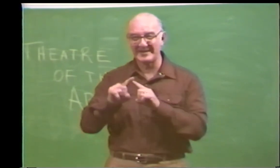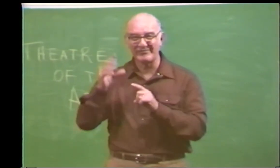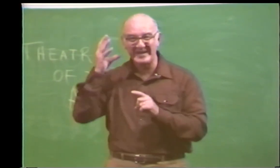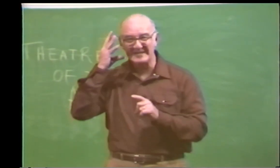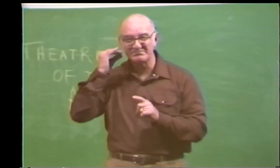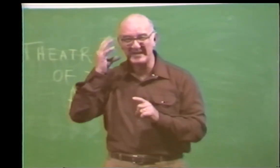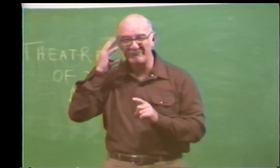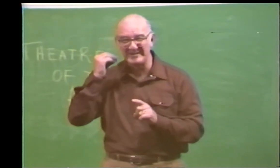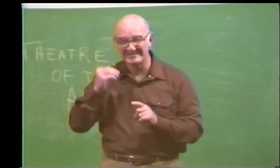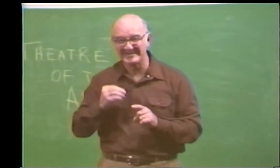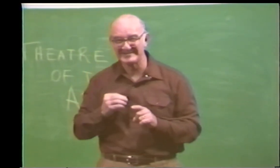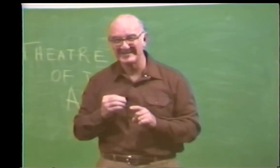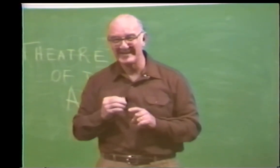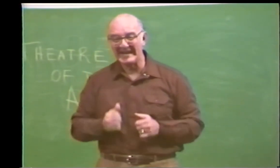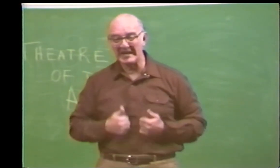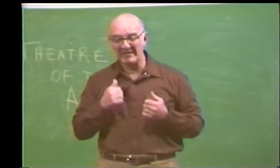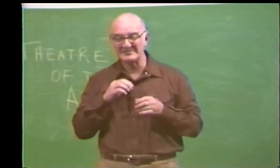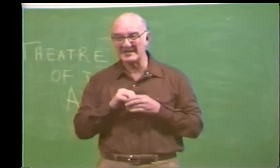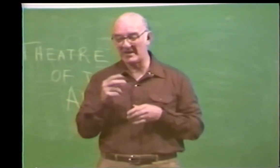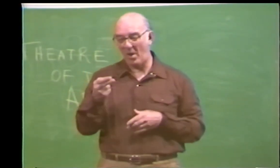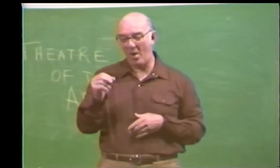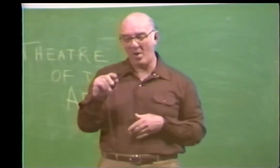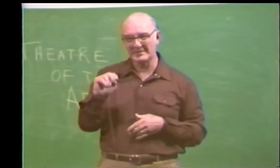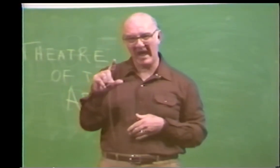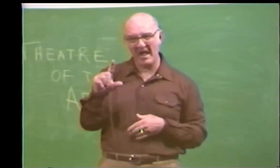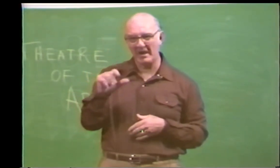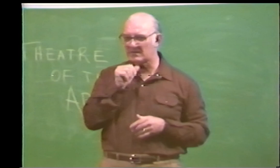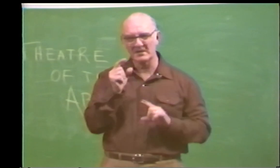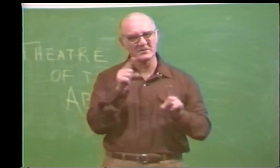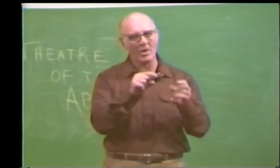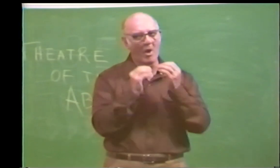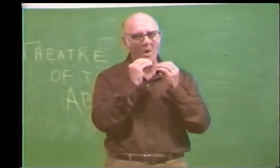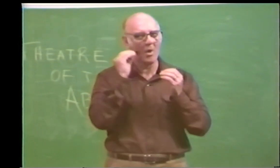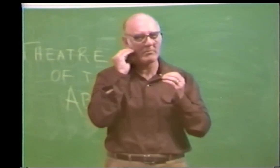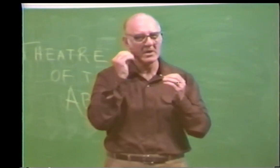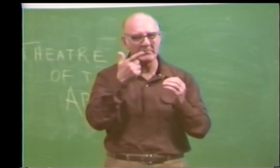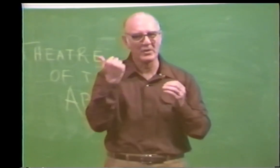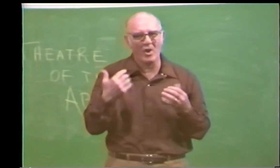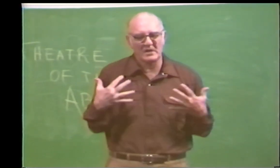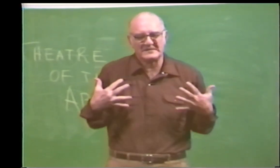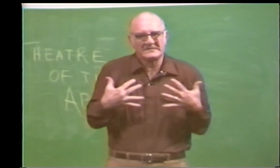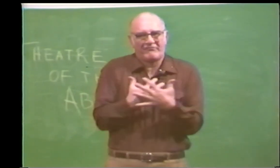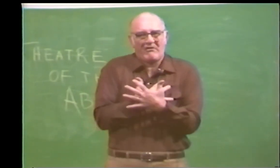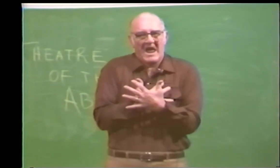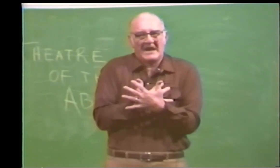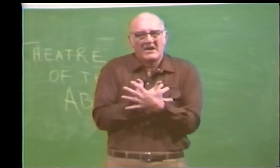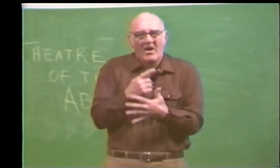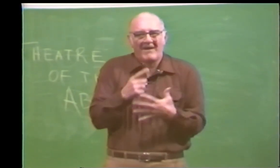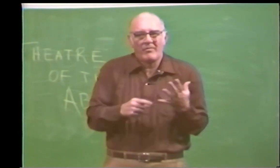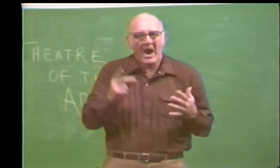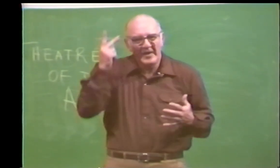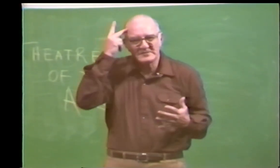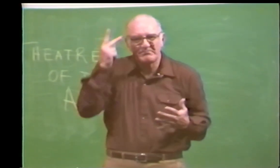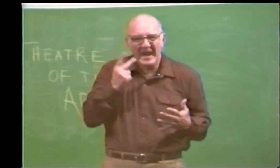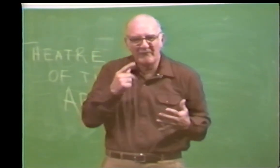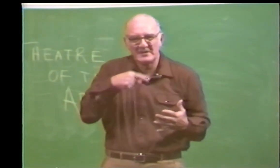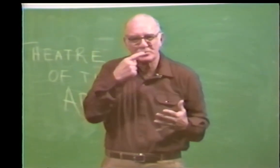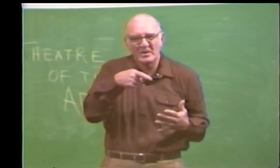different experiences. He lives in a hotel, doesn't go home because he's afraid of what his parents will